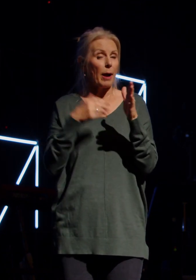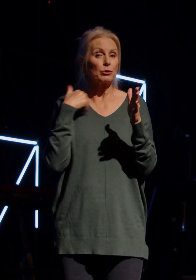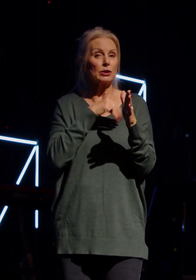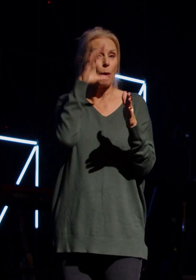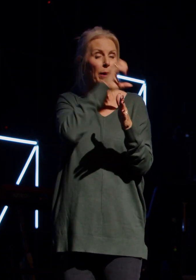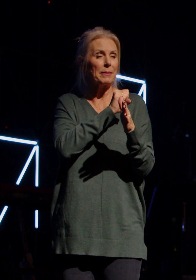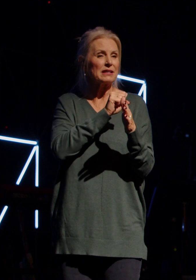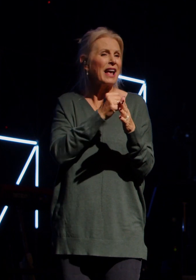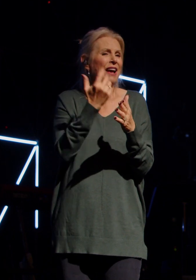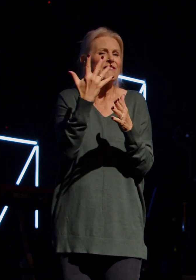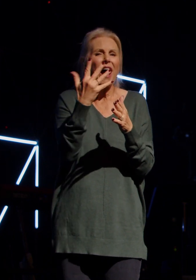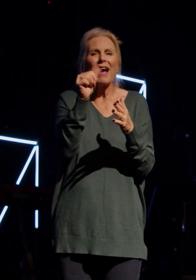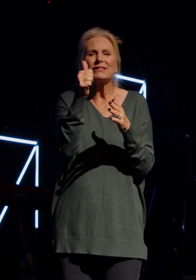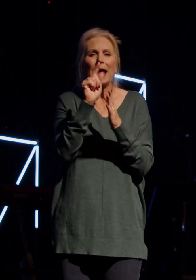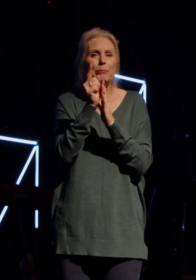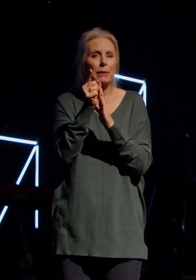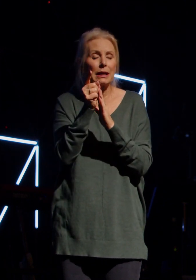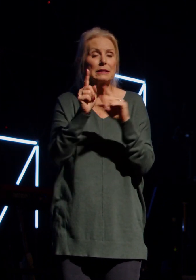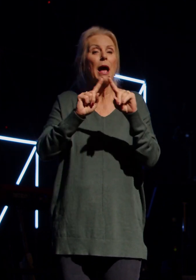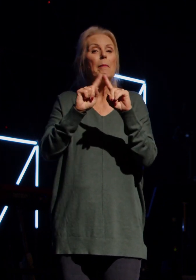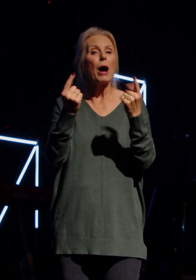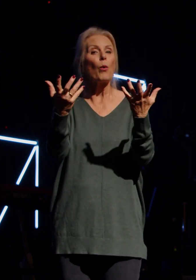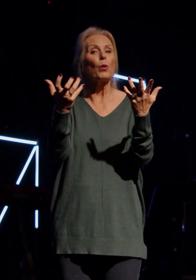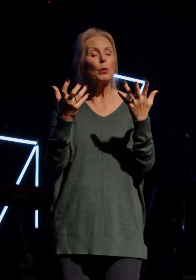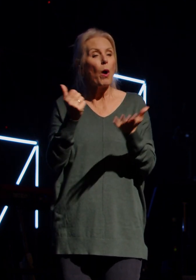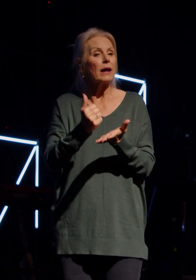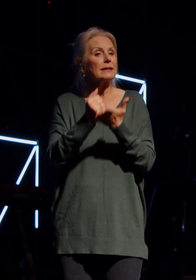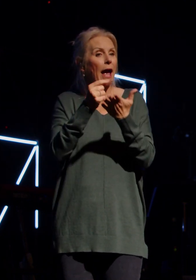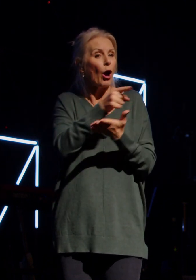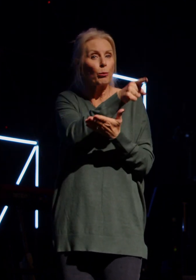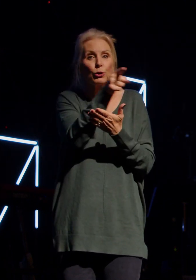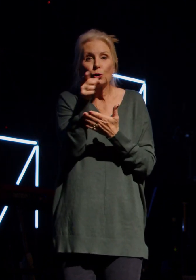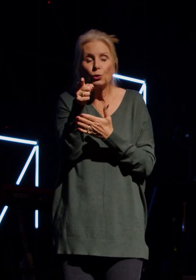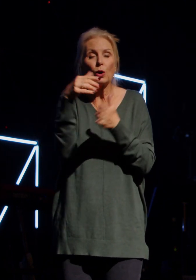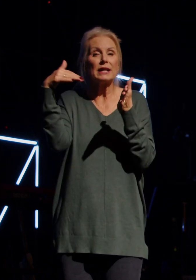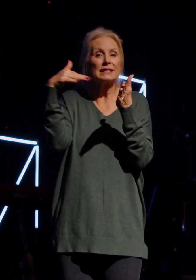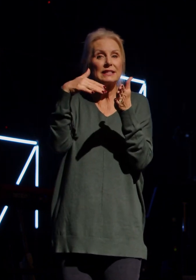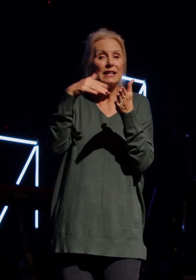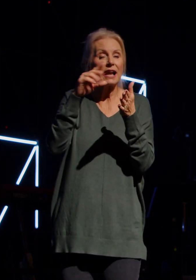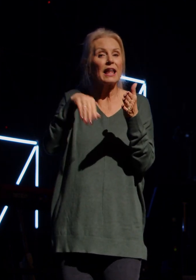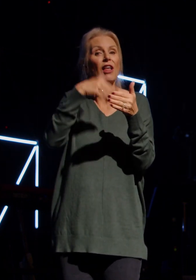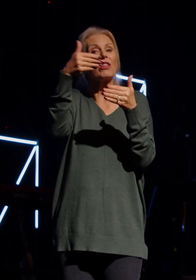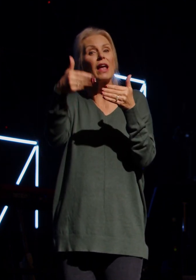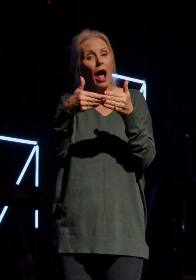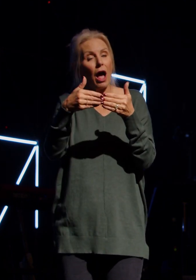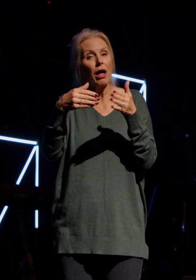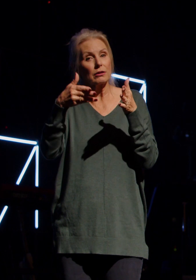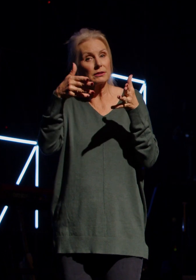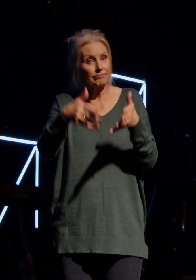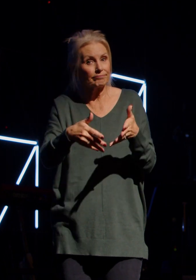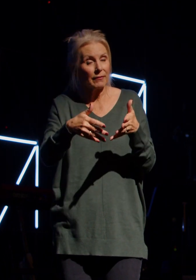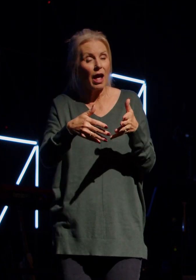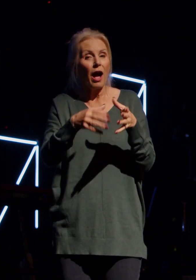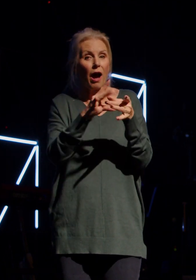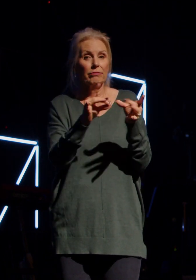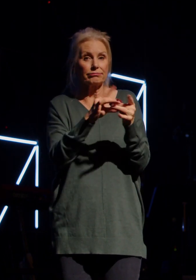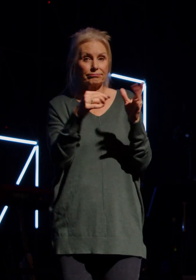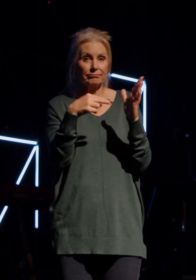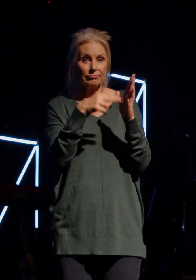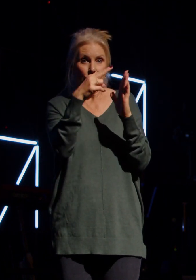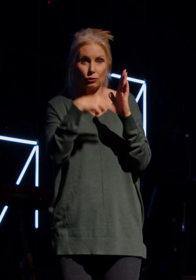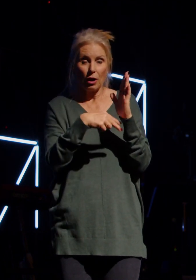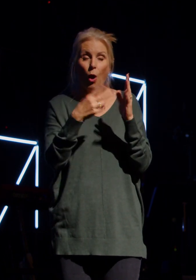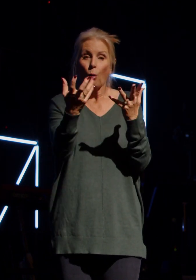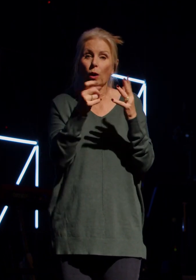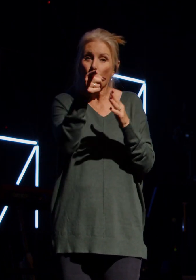5 to 10 minute devotion. And the intent is to help our congregation to study the other passages, because we want you to dive into God's word